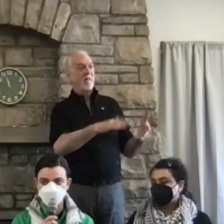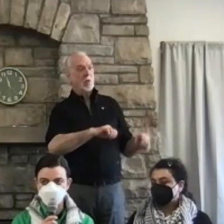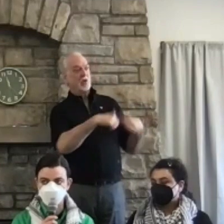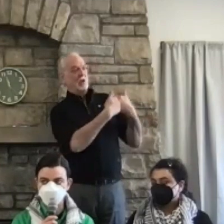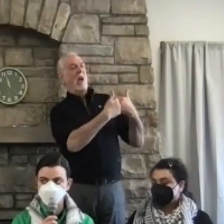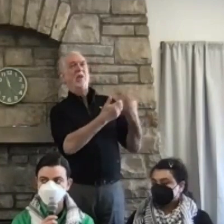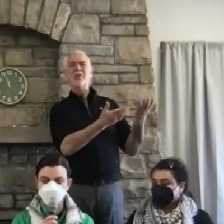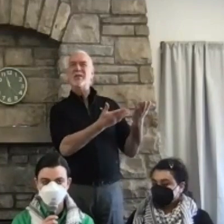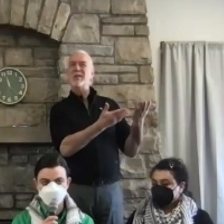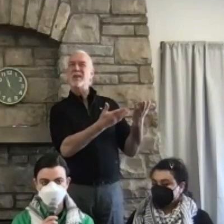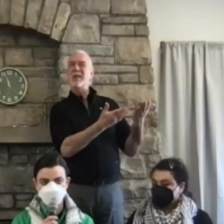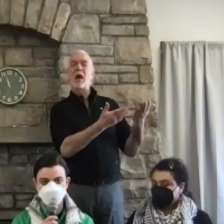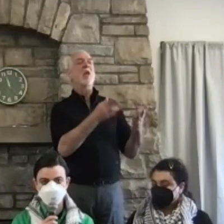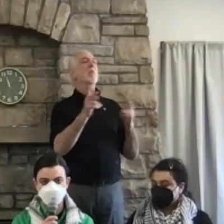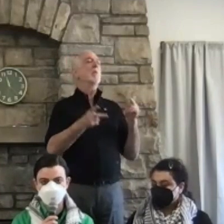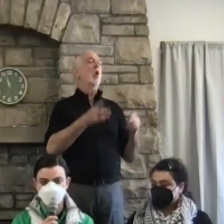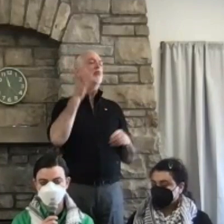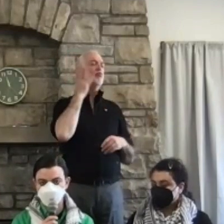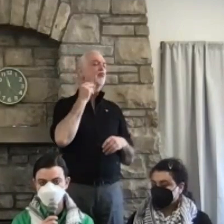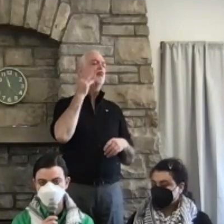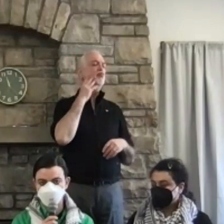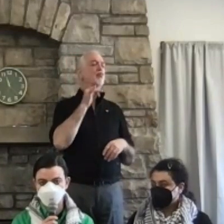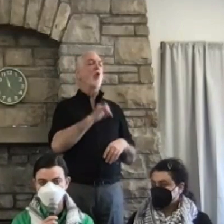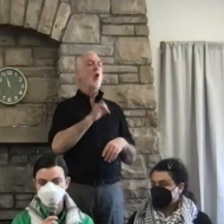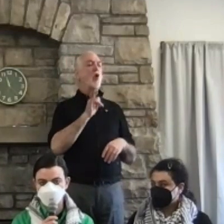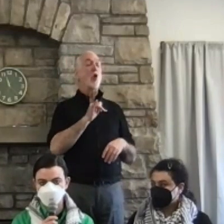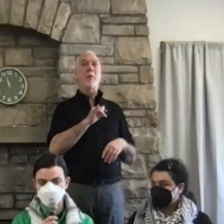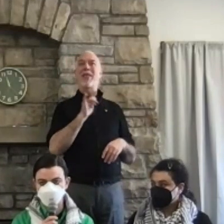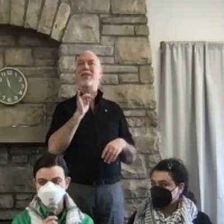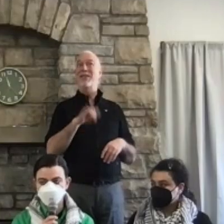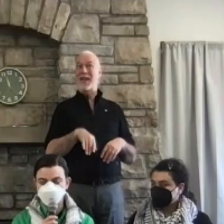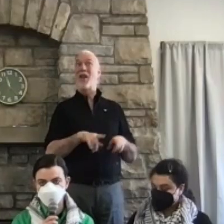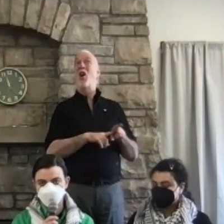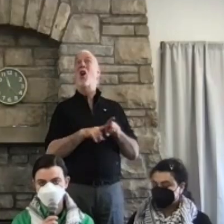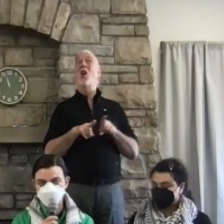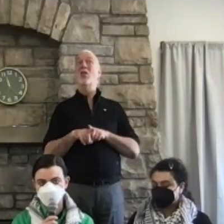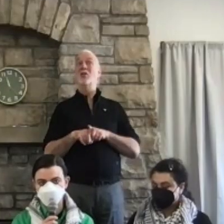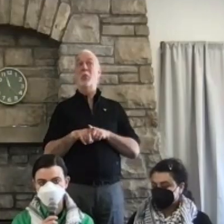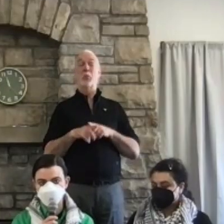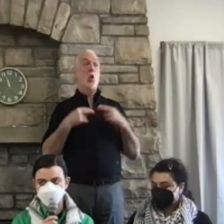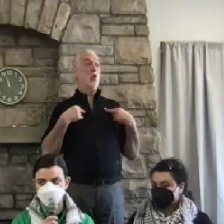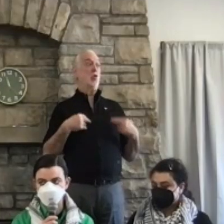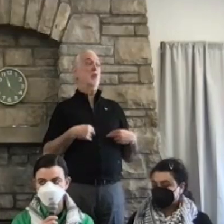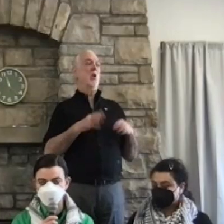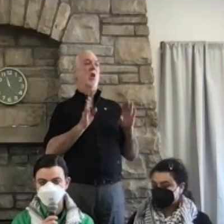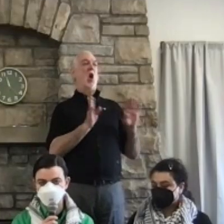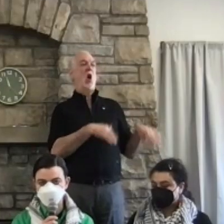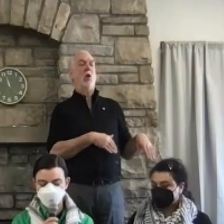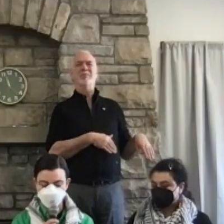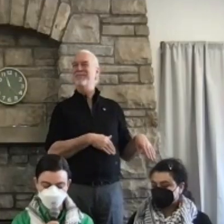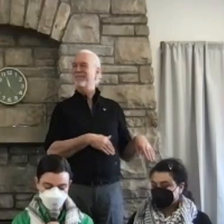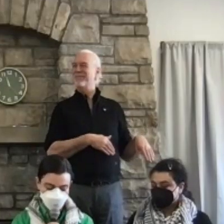people become accustomed to that, that's also a form of dehumanization, because if we care about each other and if we see each other as equals,